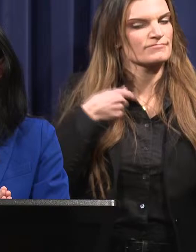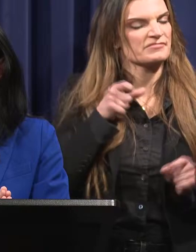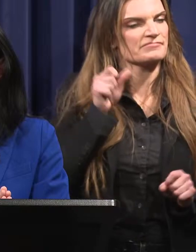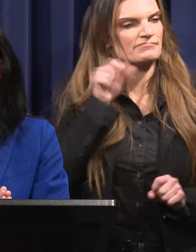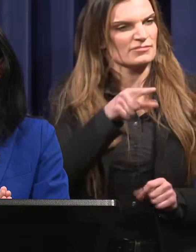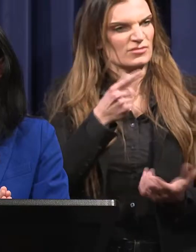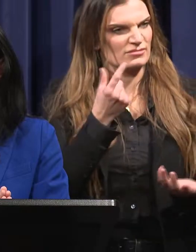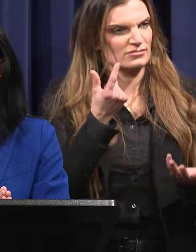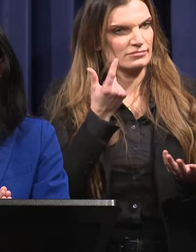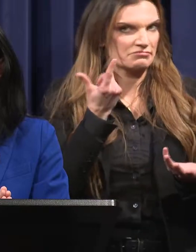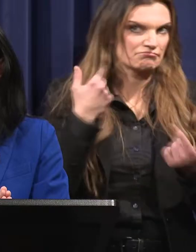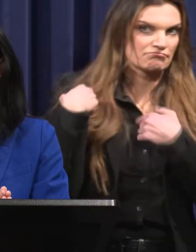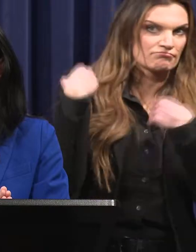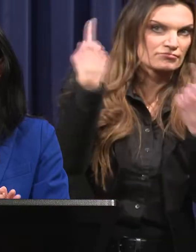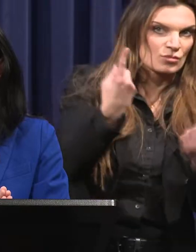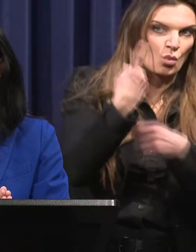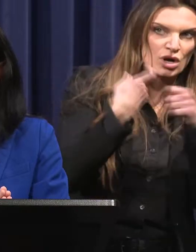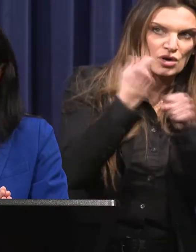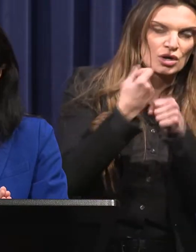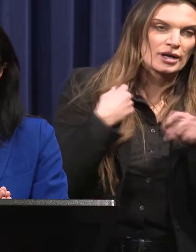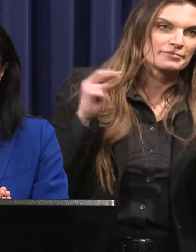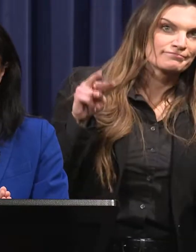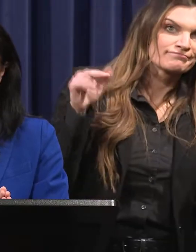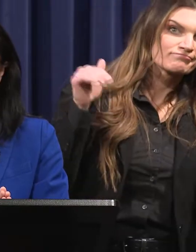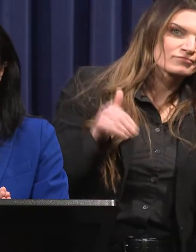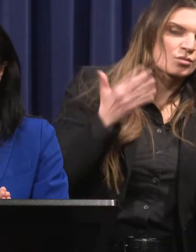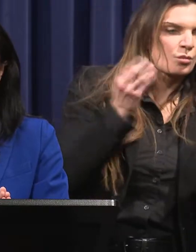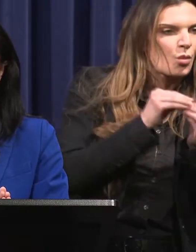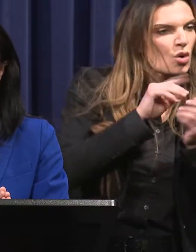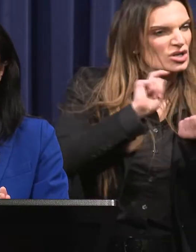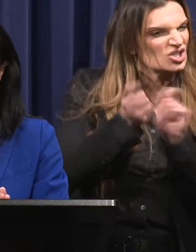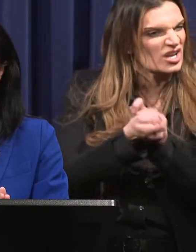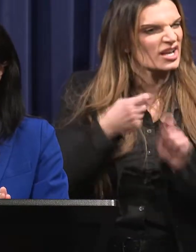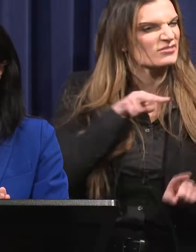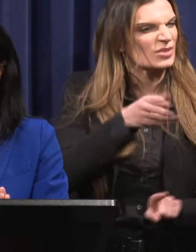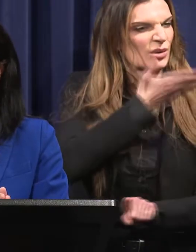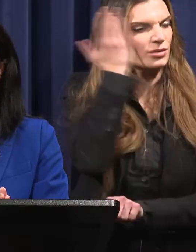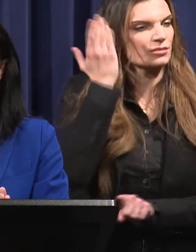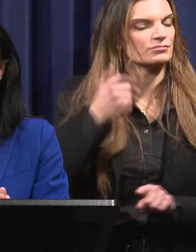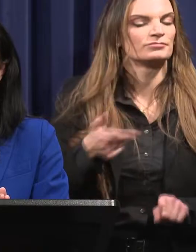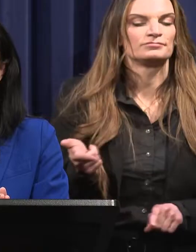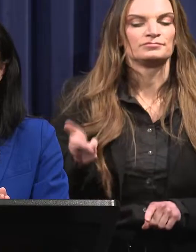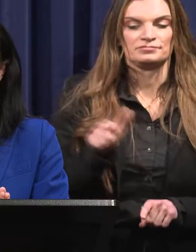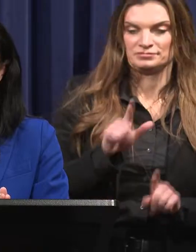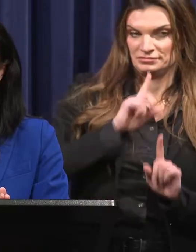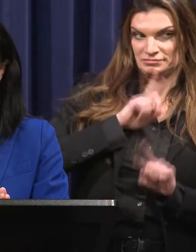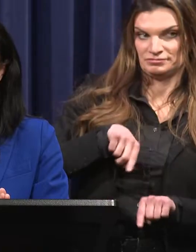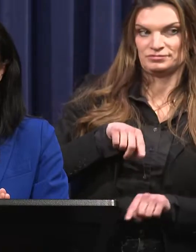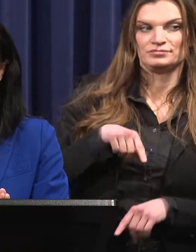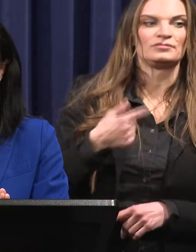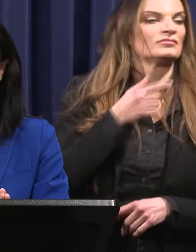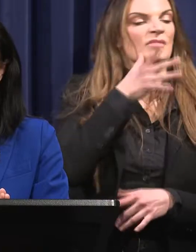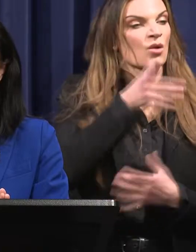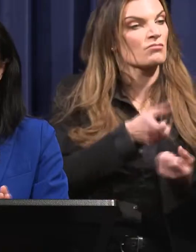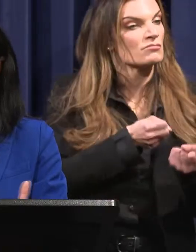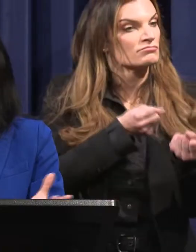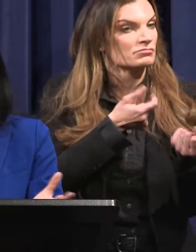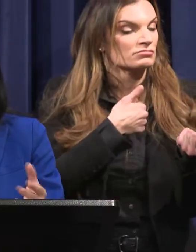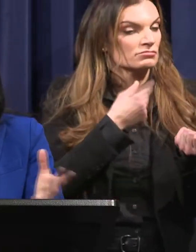not changed more in the last year? Well, first I will say this in defense of the Democrats